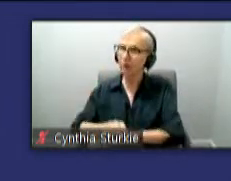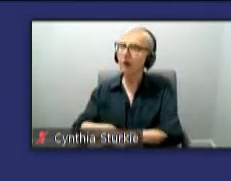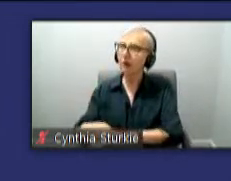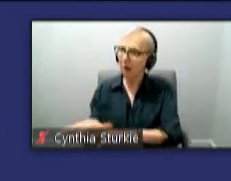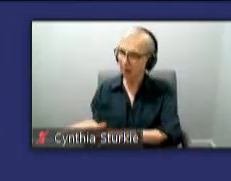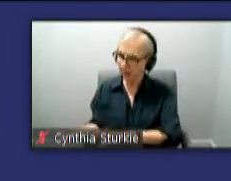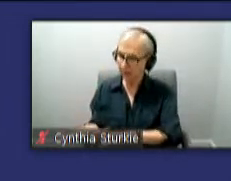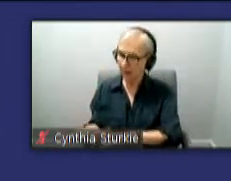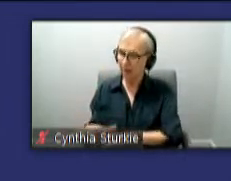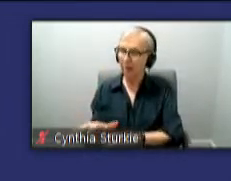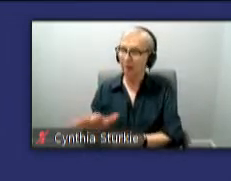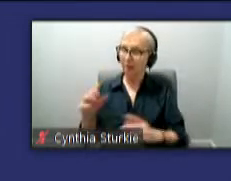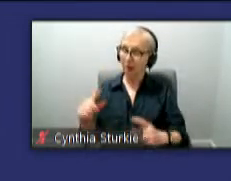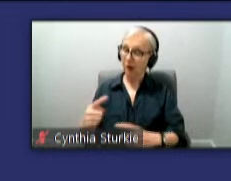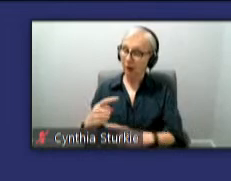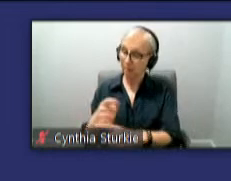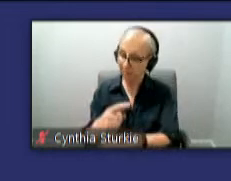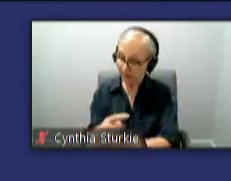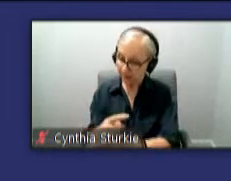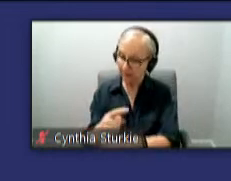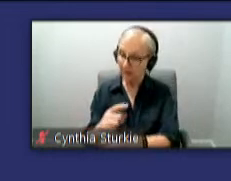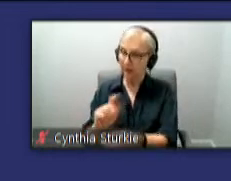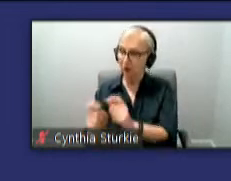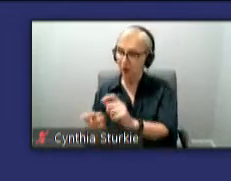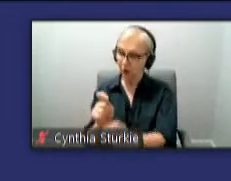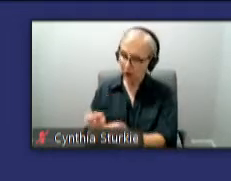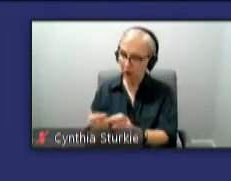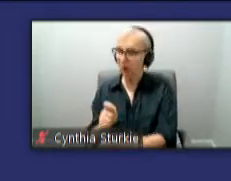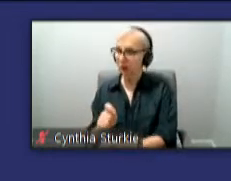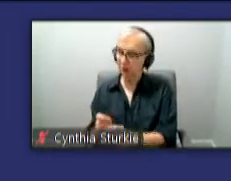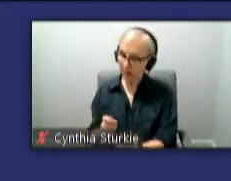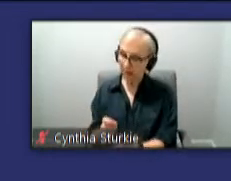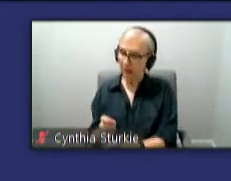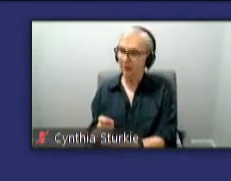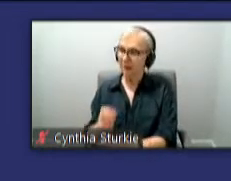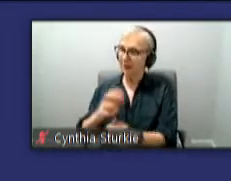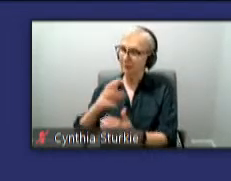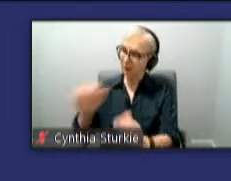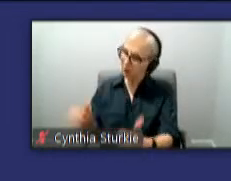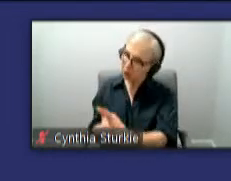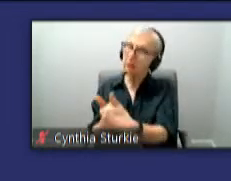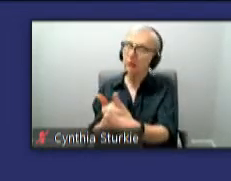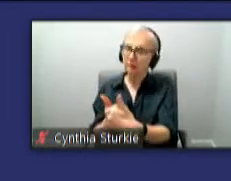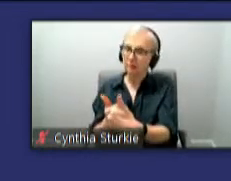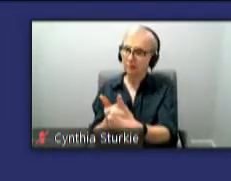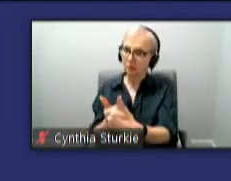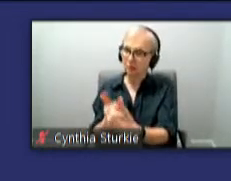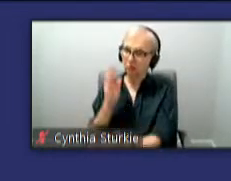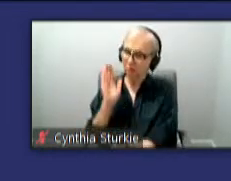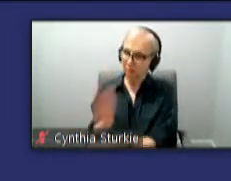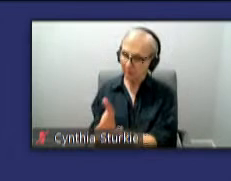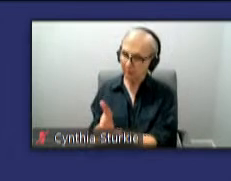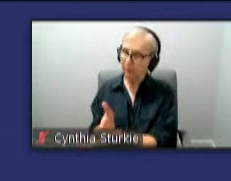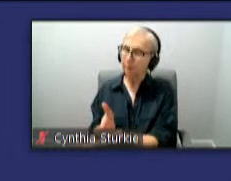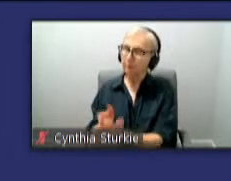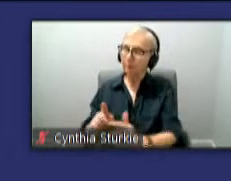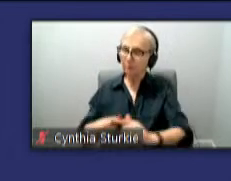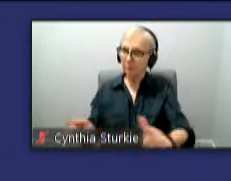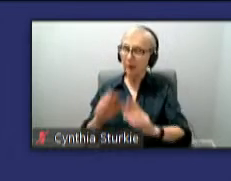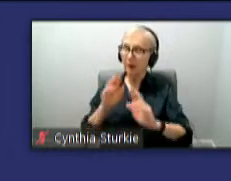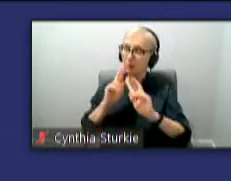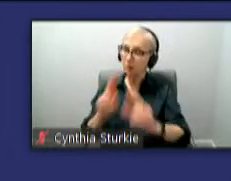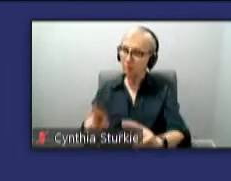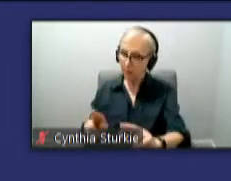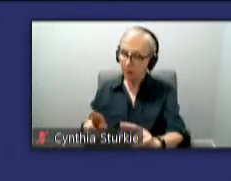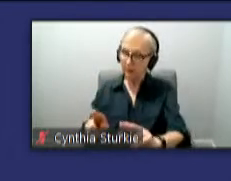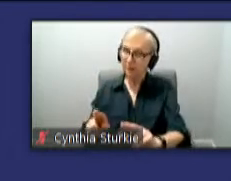this virus, including its nature to evolve, have made containment challenging, but our state response has been dynamic. We've had so